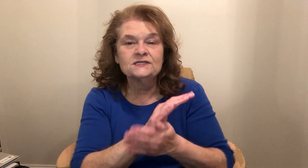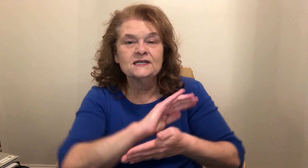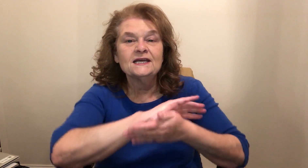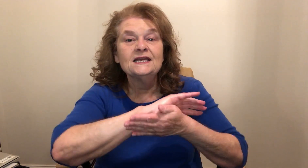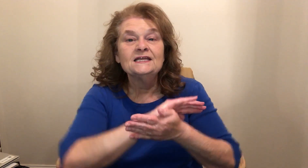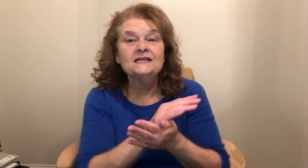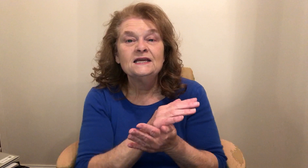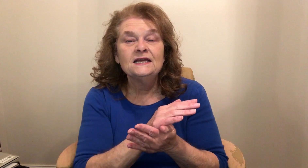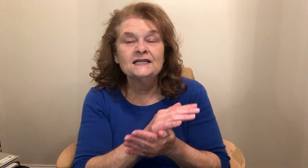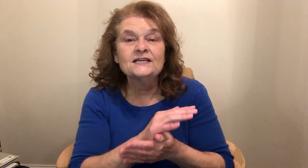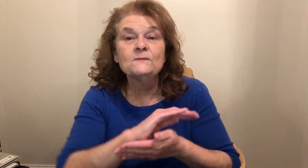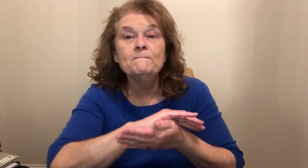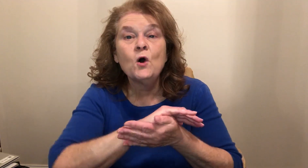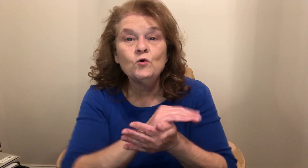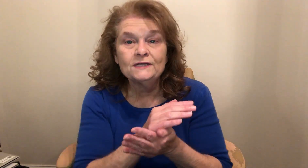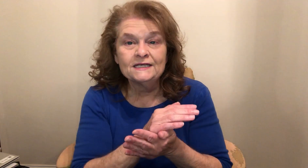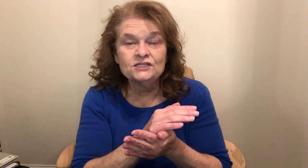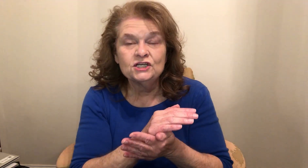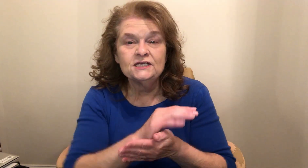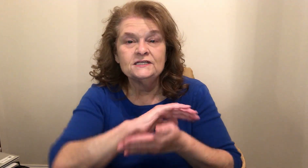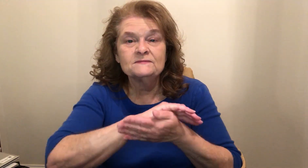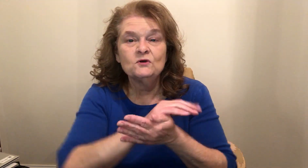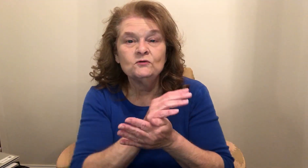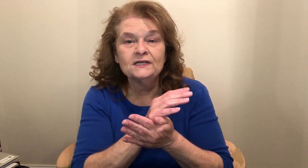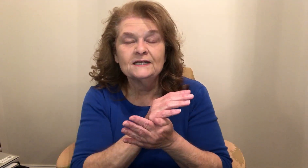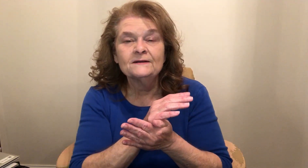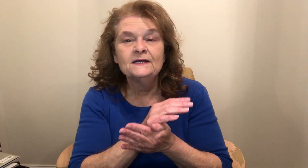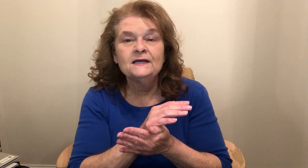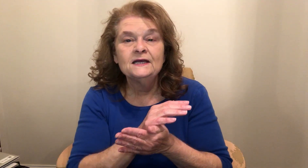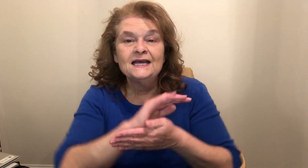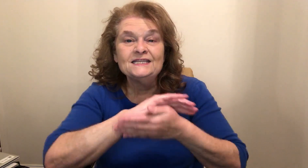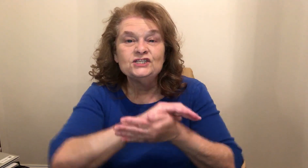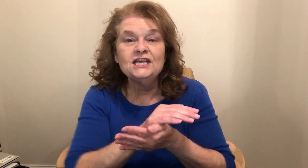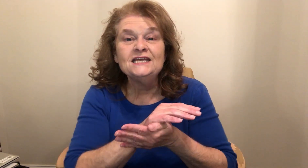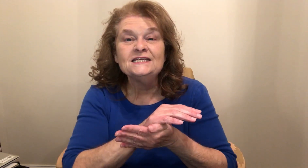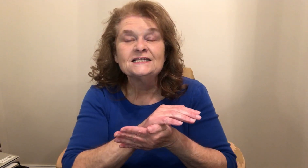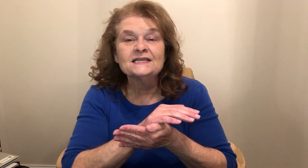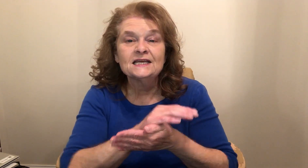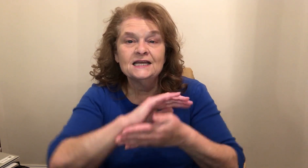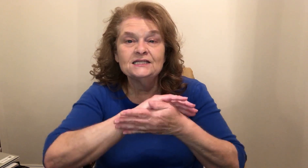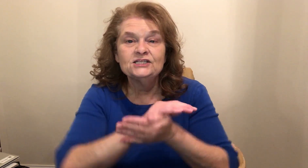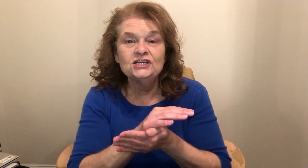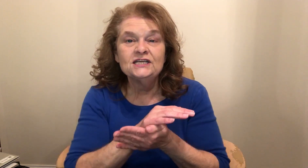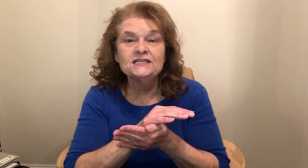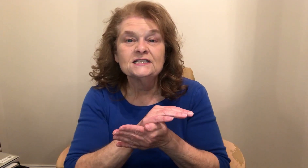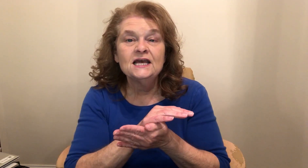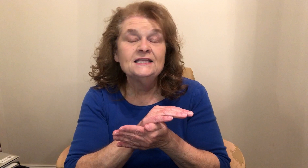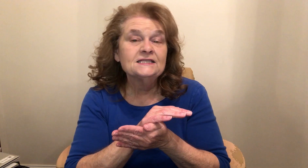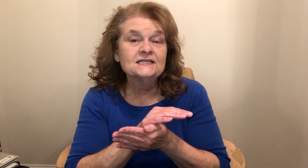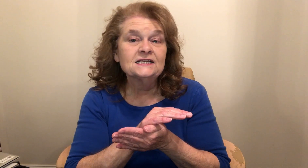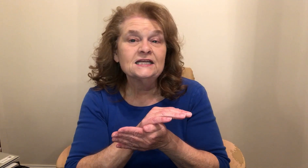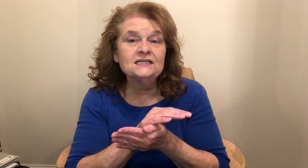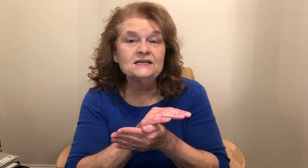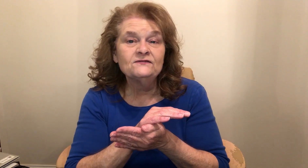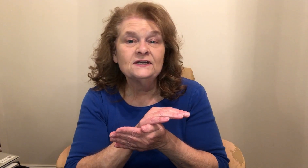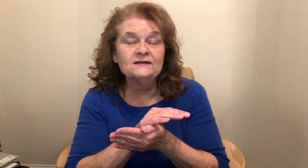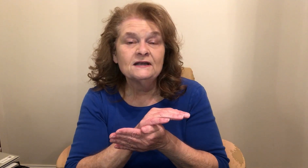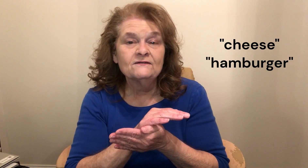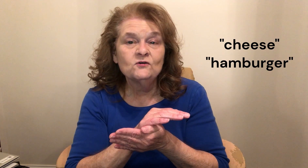it. Like you're molding cheese, molding. Cheese. Cheese. This is a little different, of course,